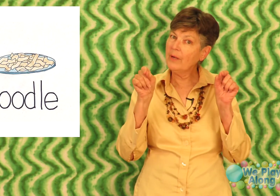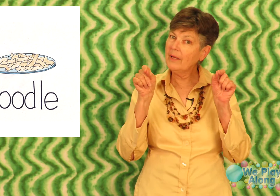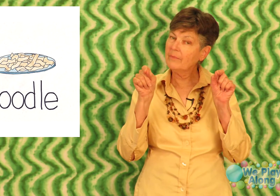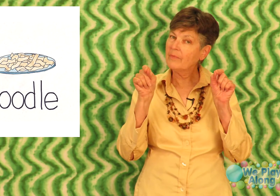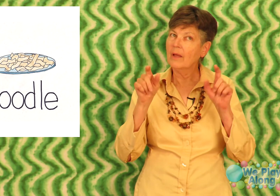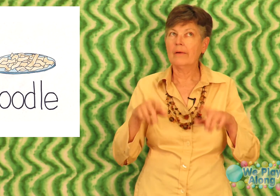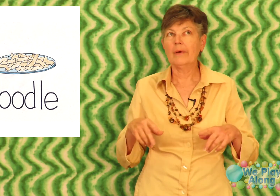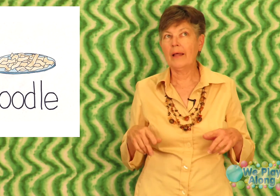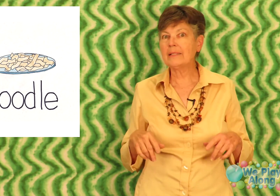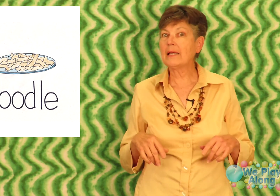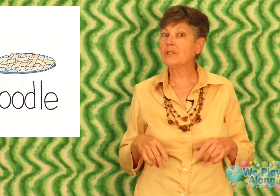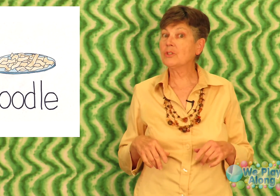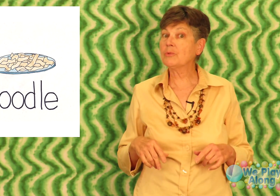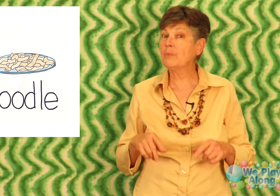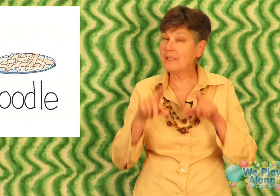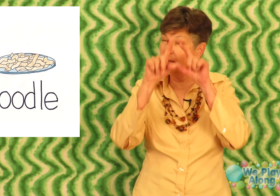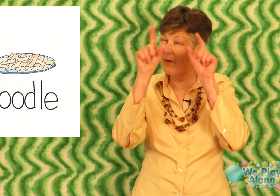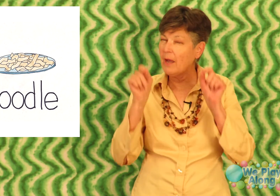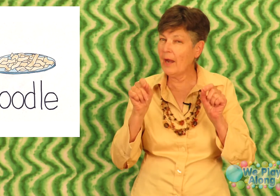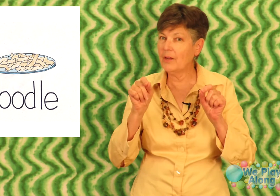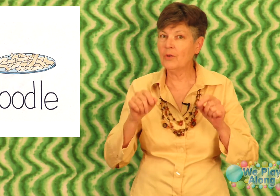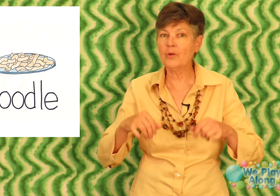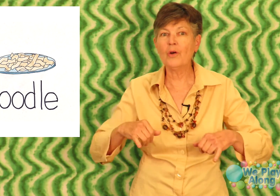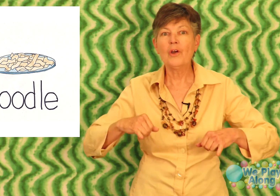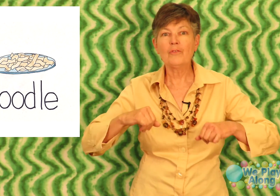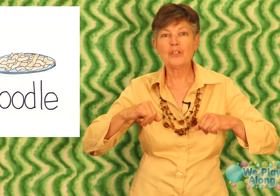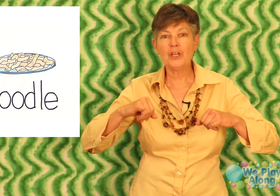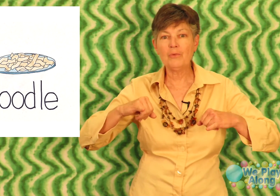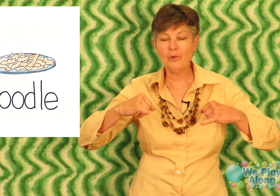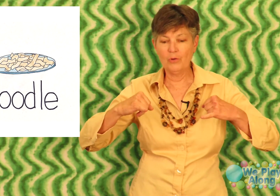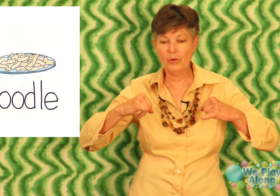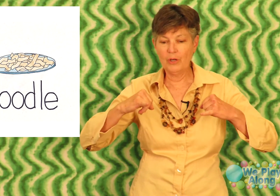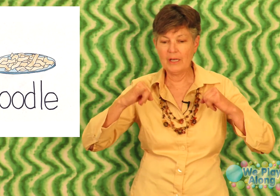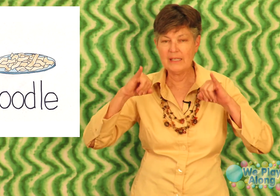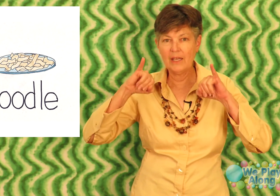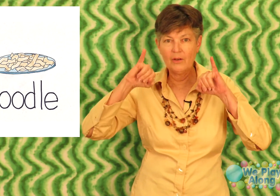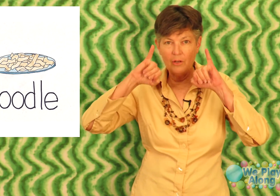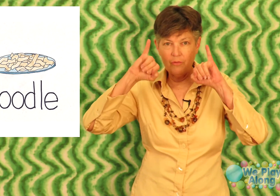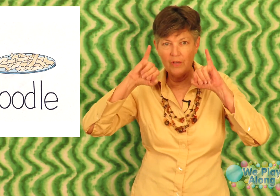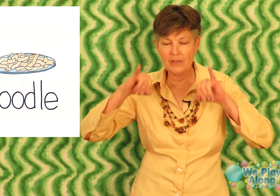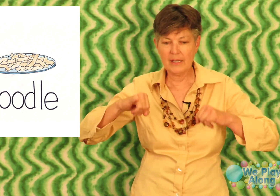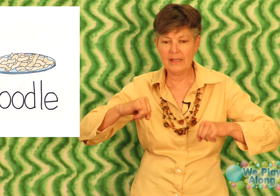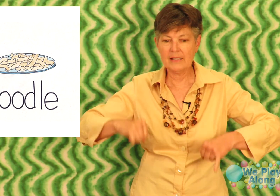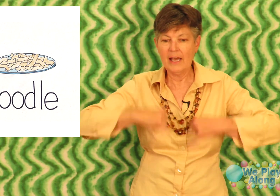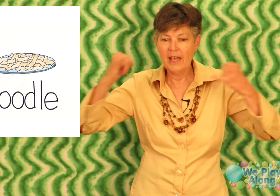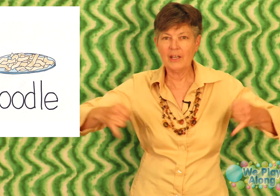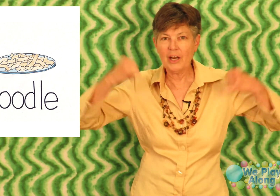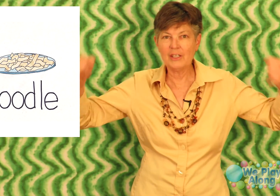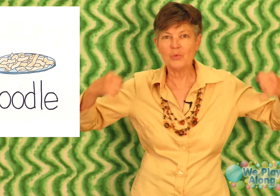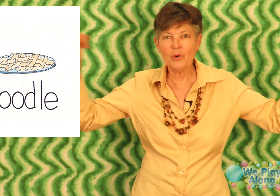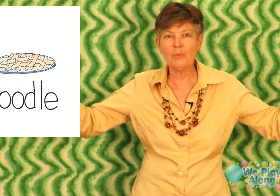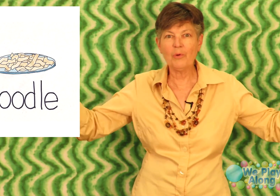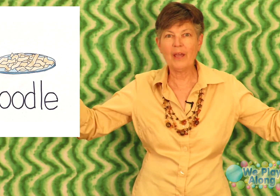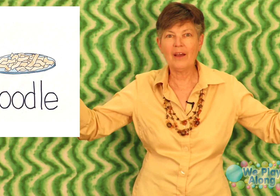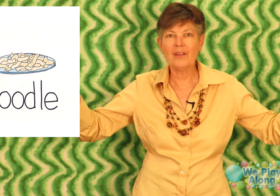macaroni? Well, that's a specific kind of noodle. For general noodle, you're going to take your little fingers like this and you're going to swirl them around.